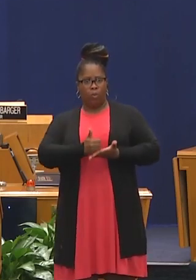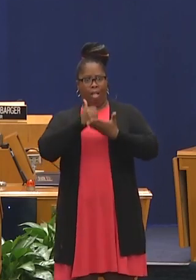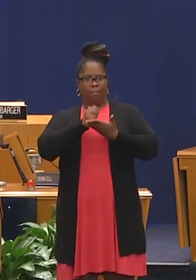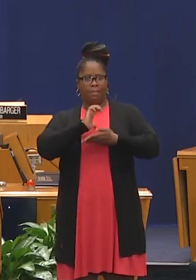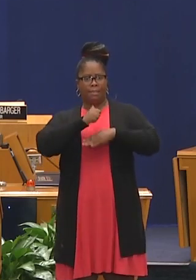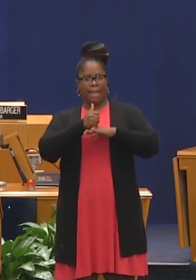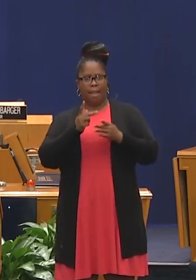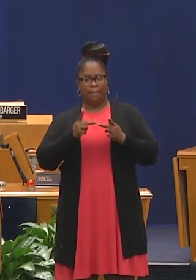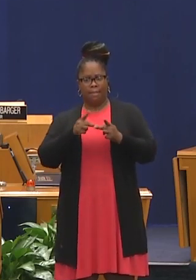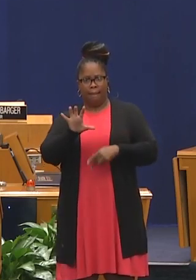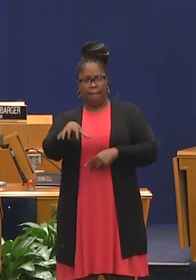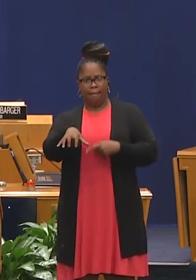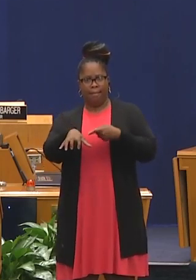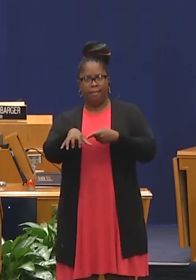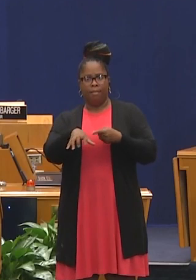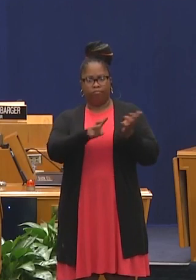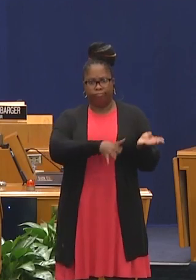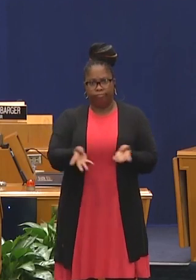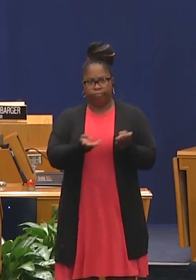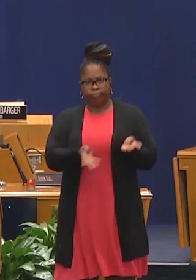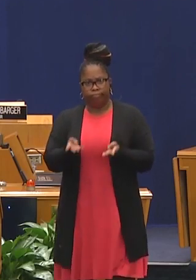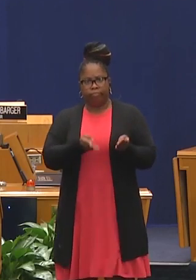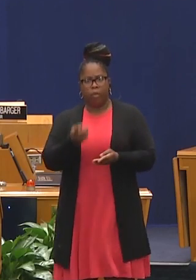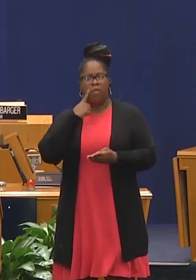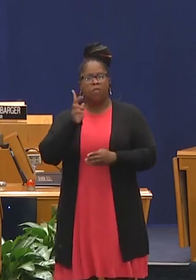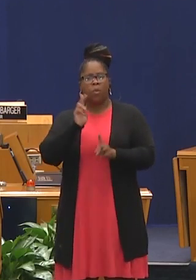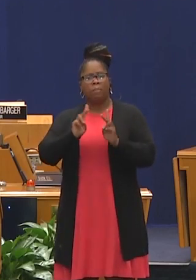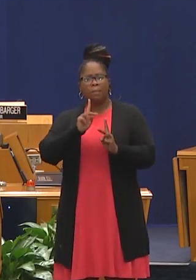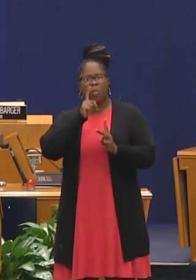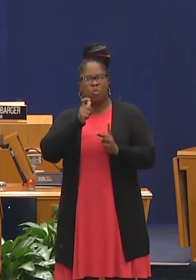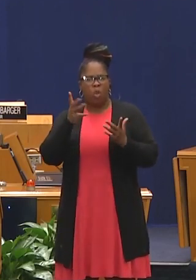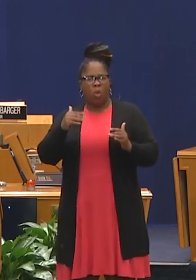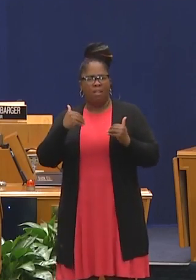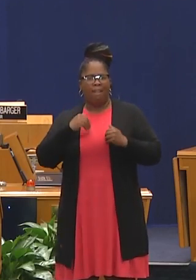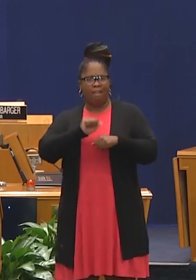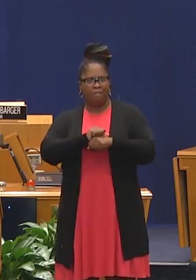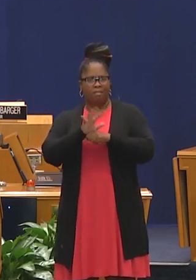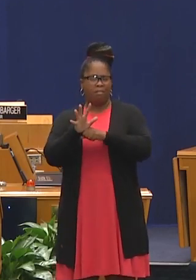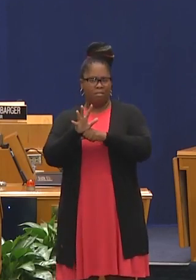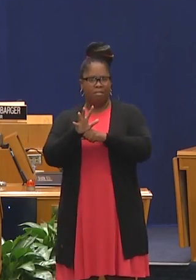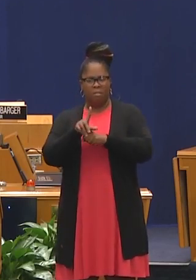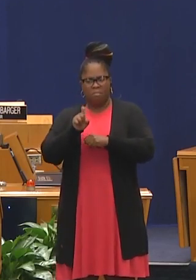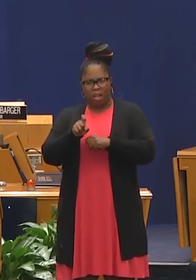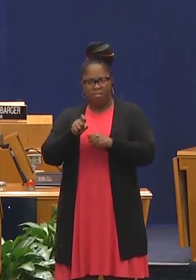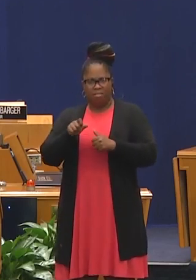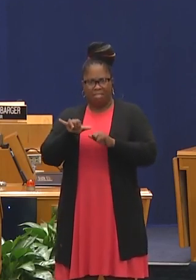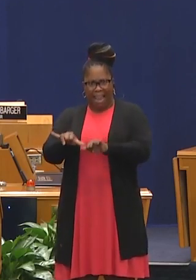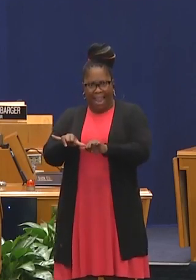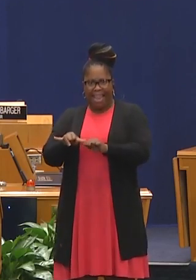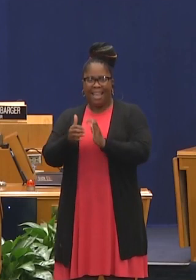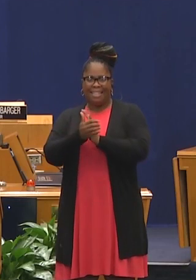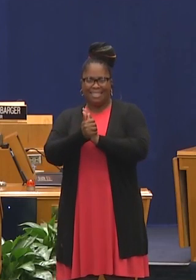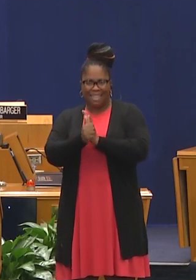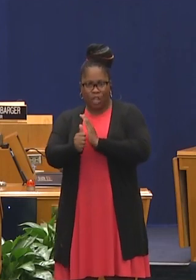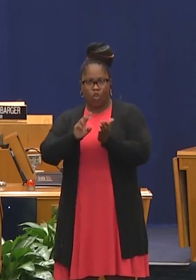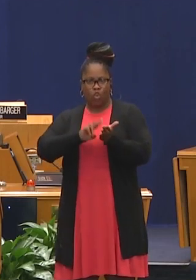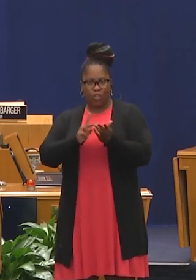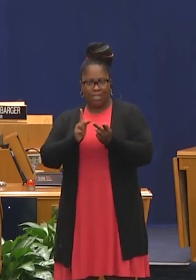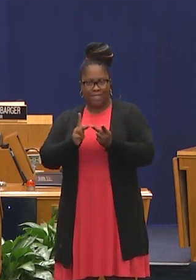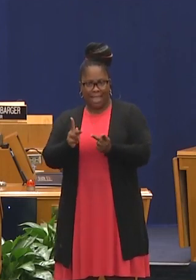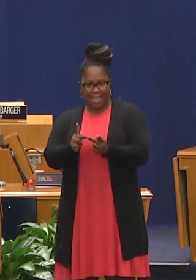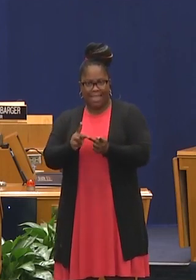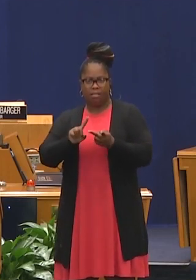serve COVID-19 positive patients that need to reside at SNFs, at skilled nursing facilities and intermediate